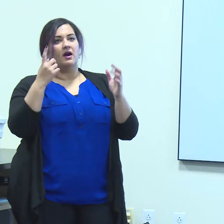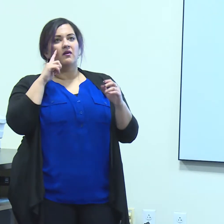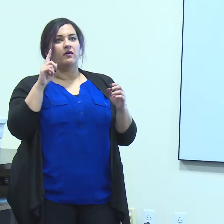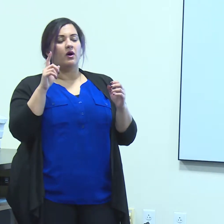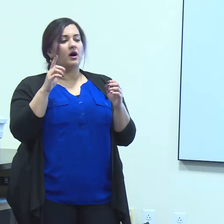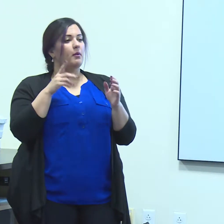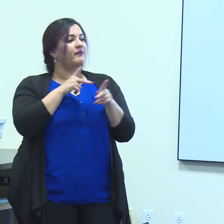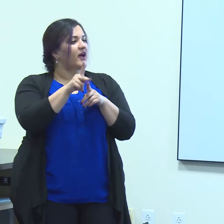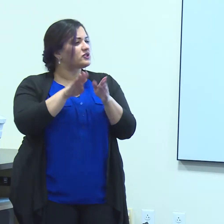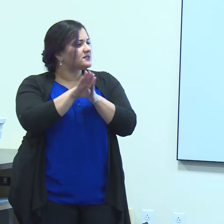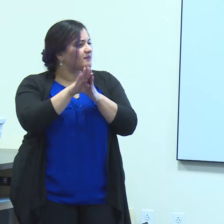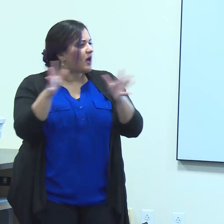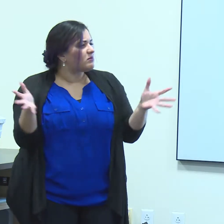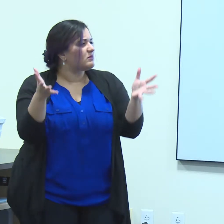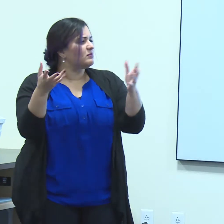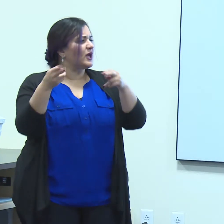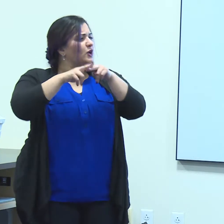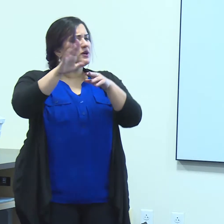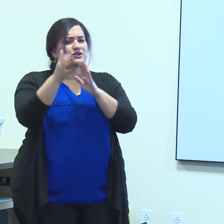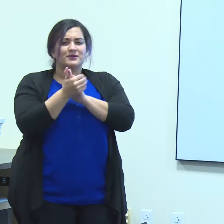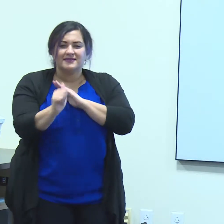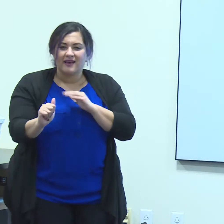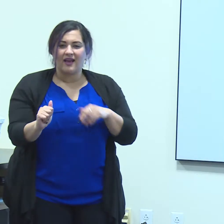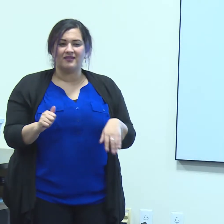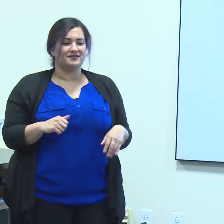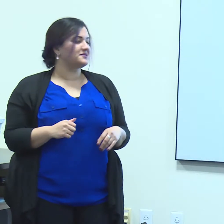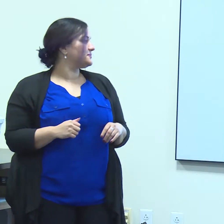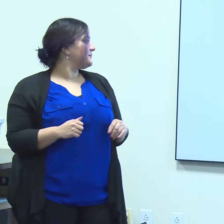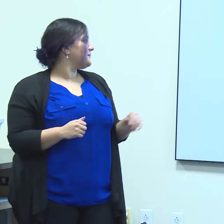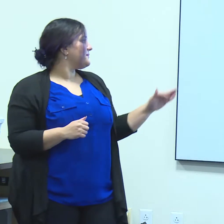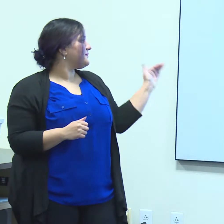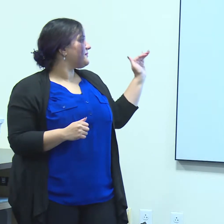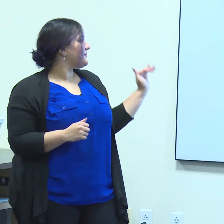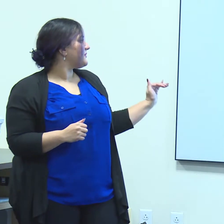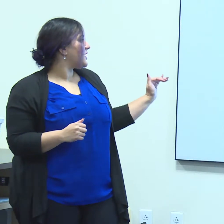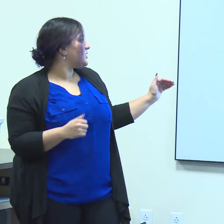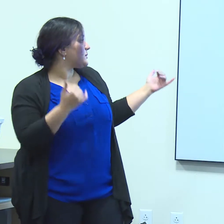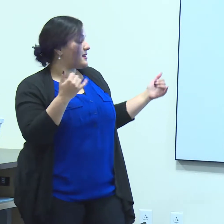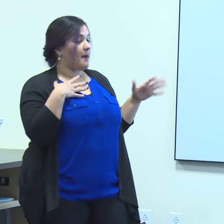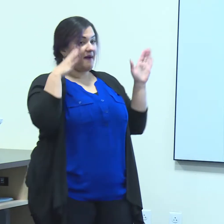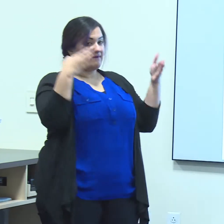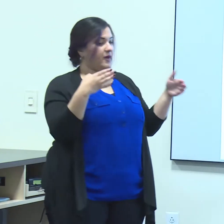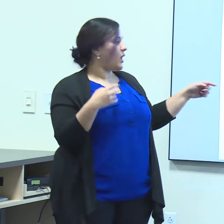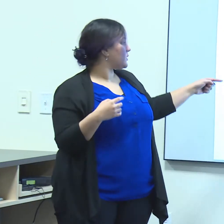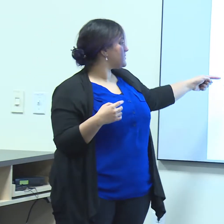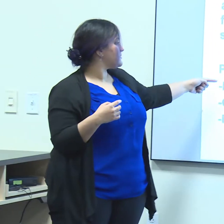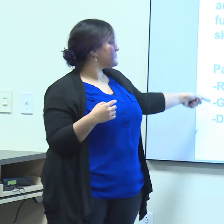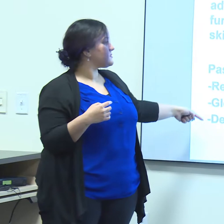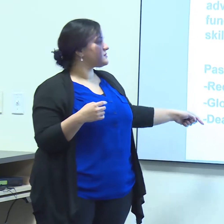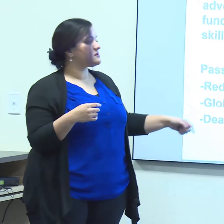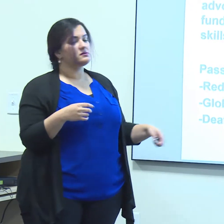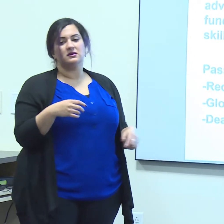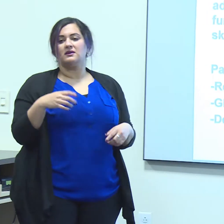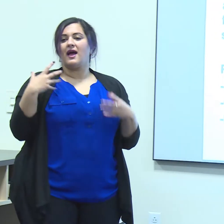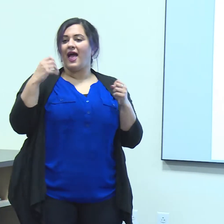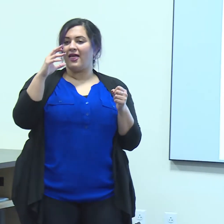scientists. I always am motivated by professional development and encourage people to increase their